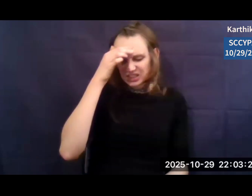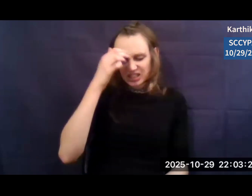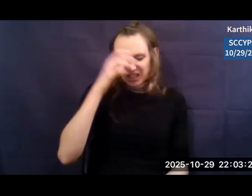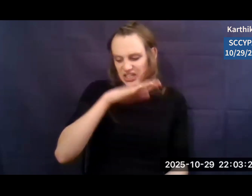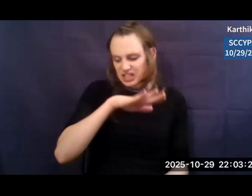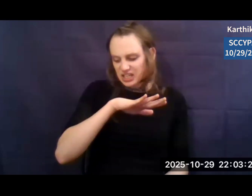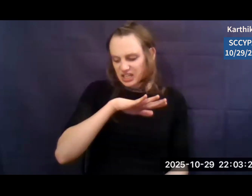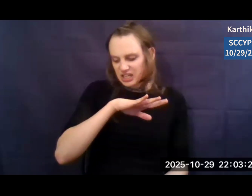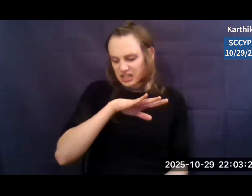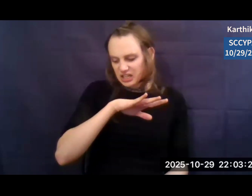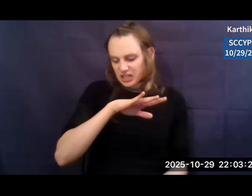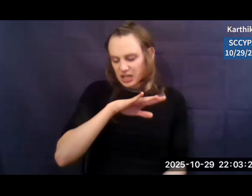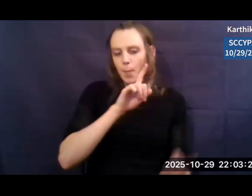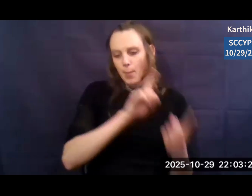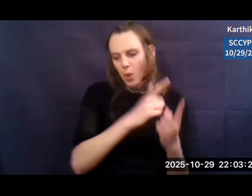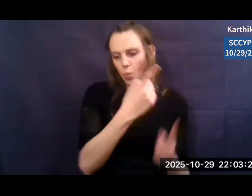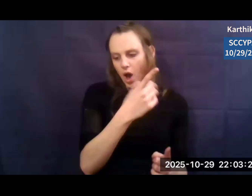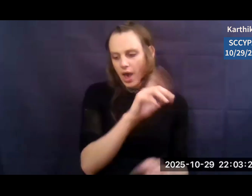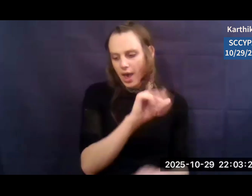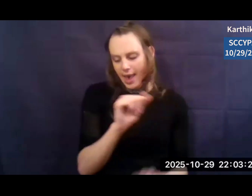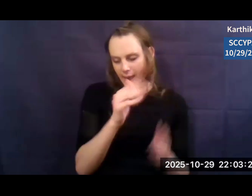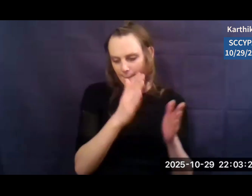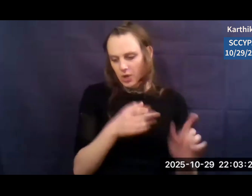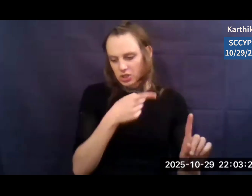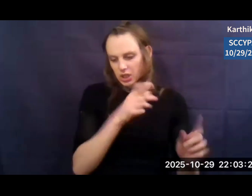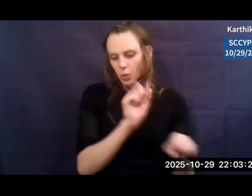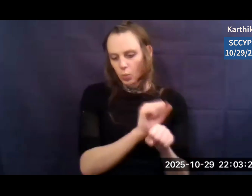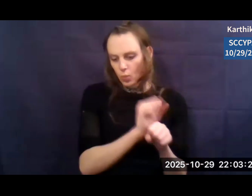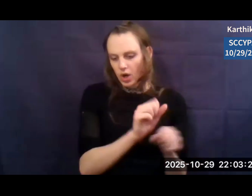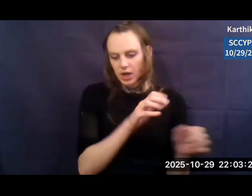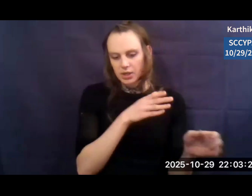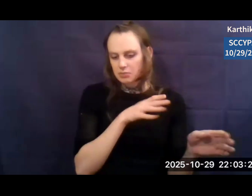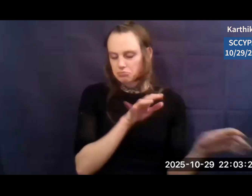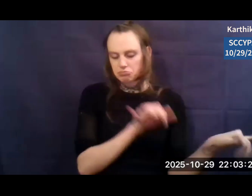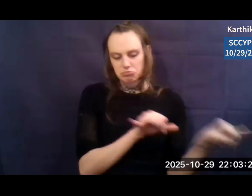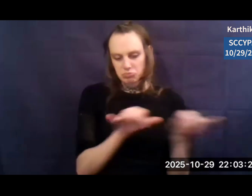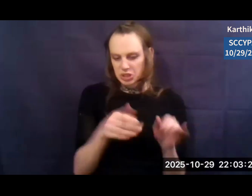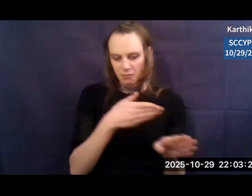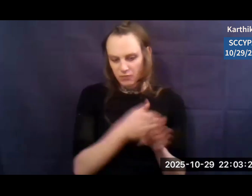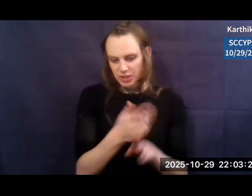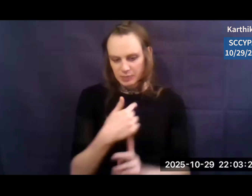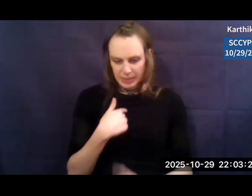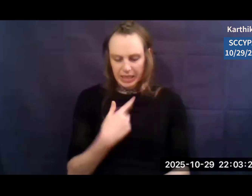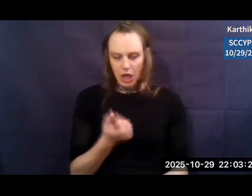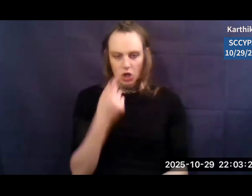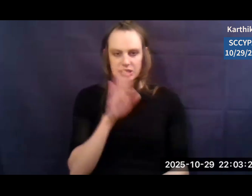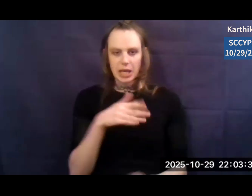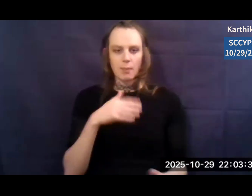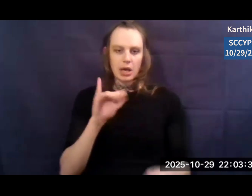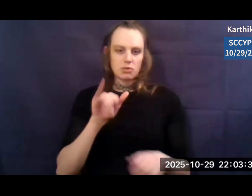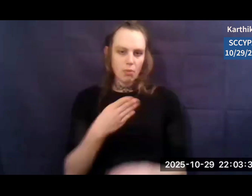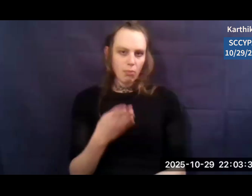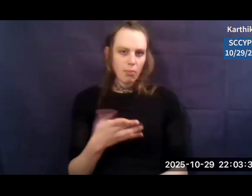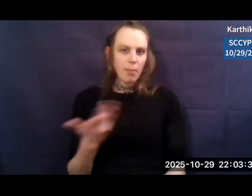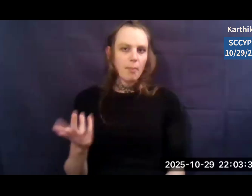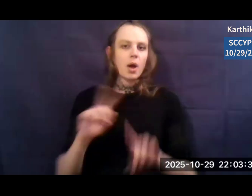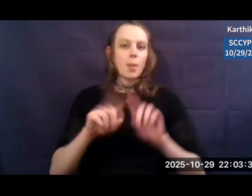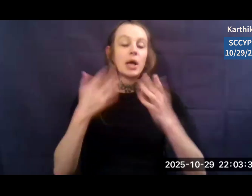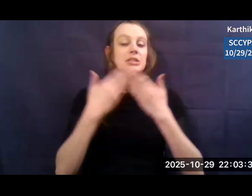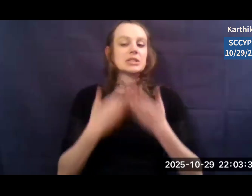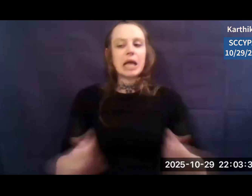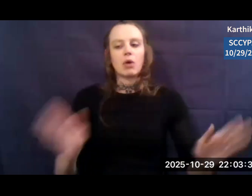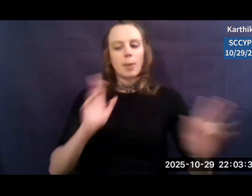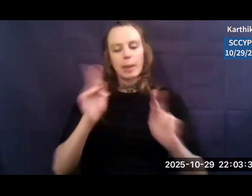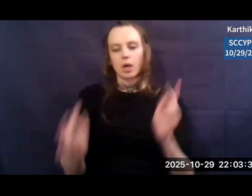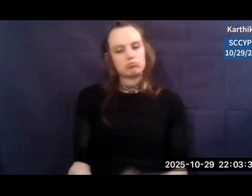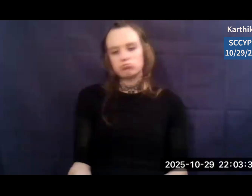one person in AA who works in the same field as me and would understand like what I do for a living, but by and large, like most people wouldn't.